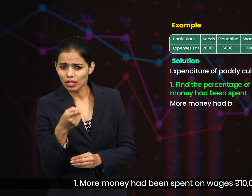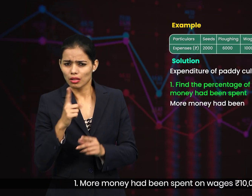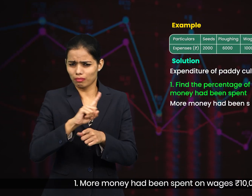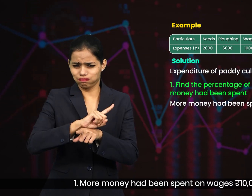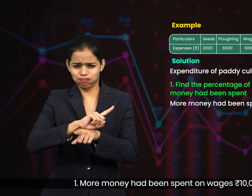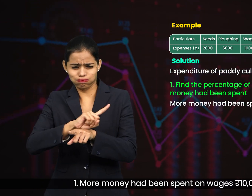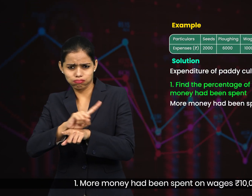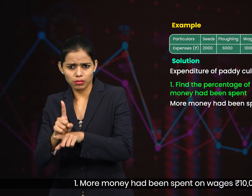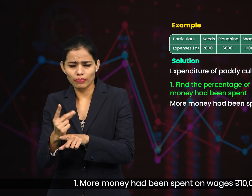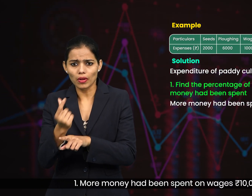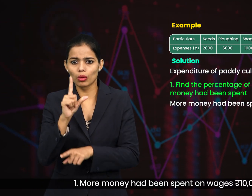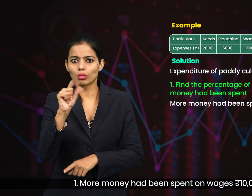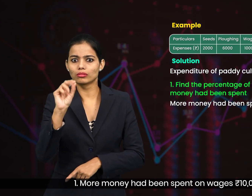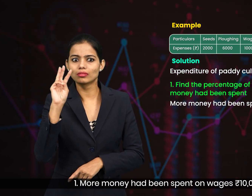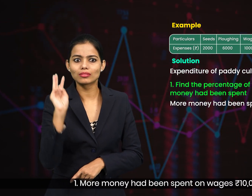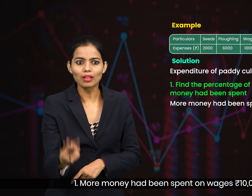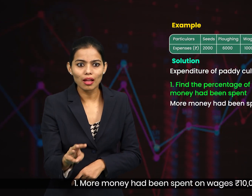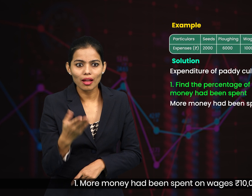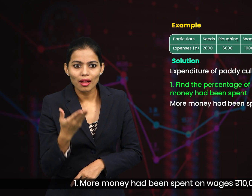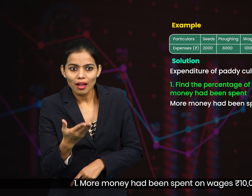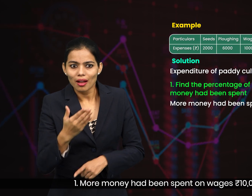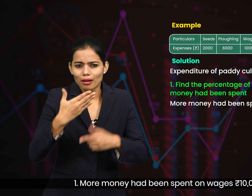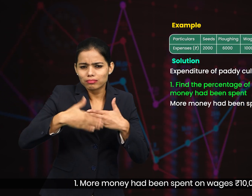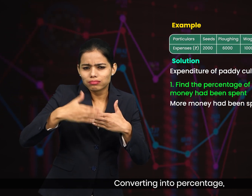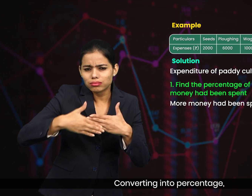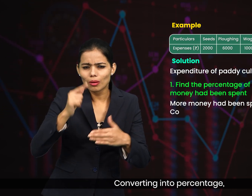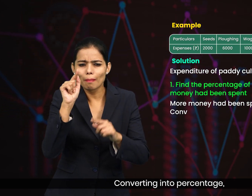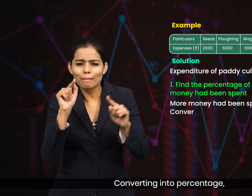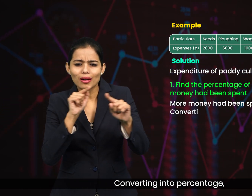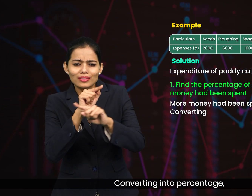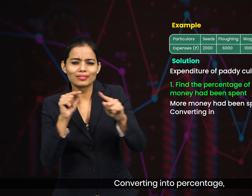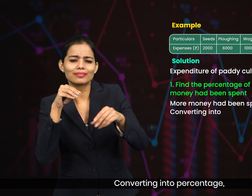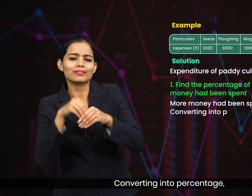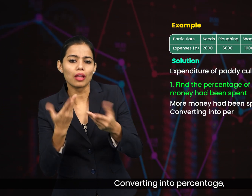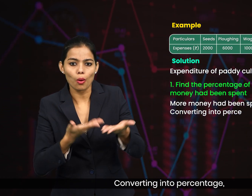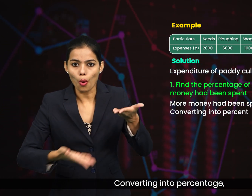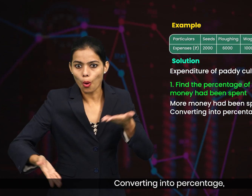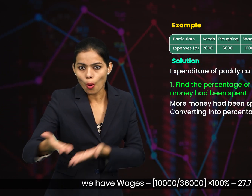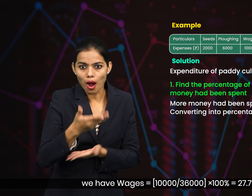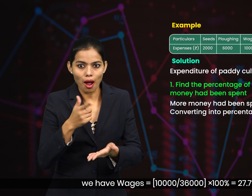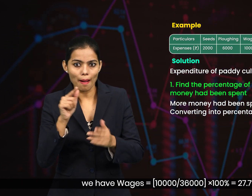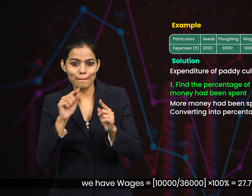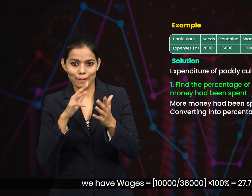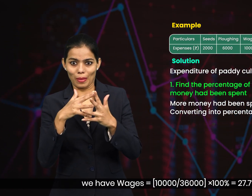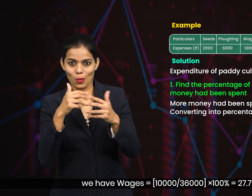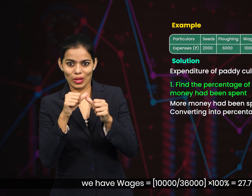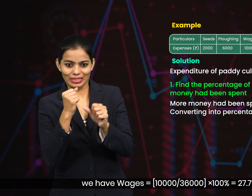spent on wages, rupees 10,000. Converting into percentage, we have wages is equal